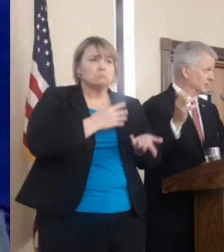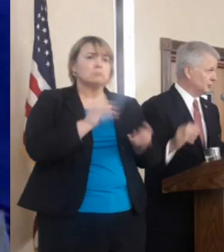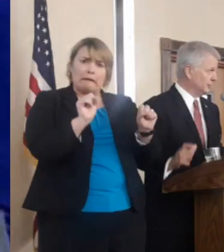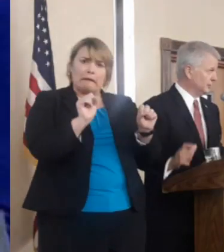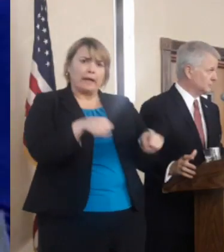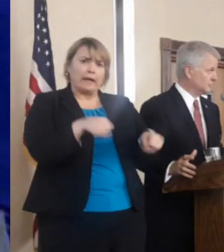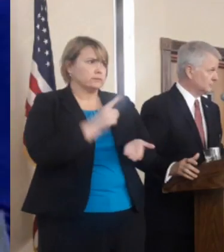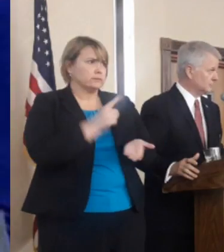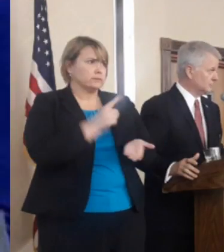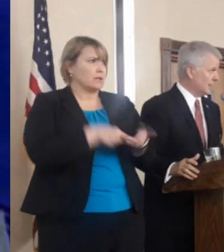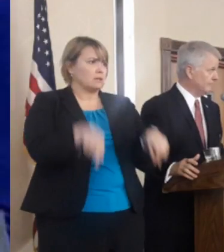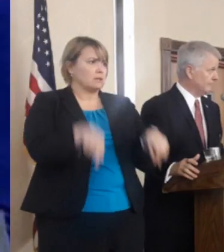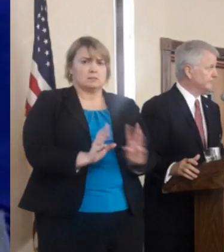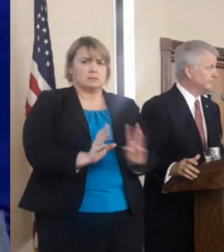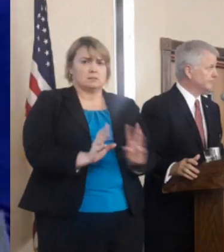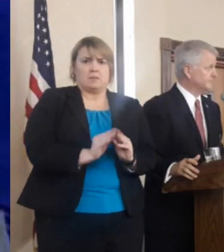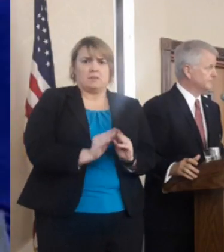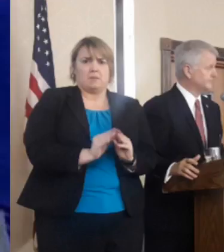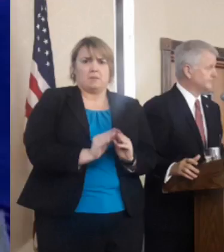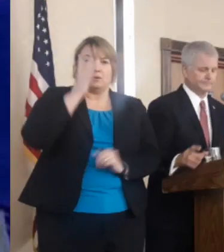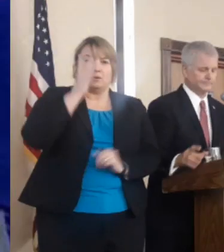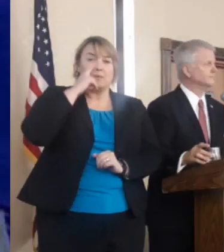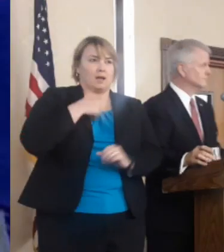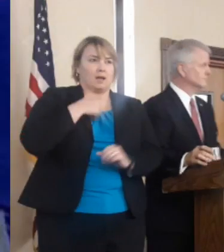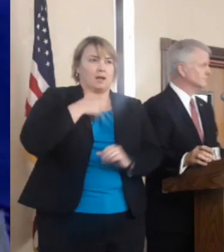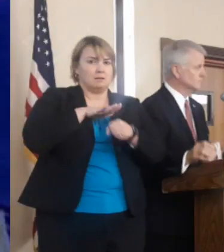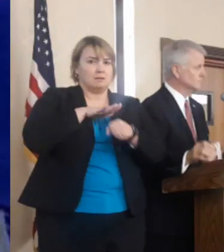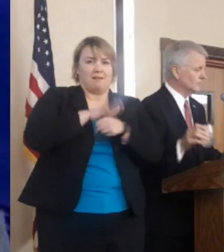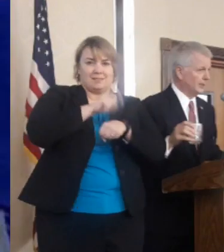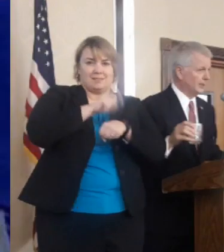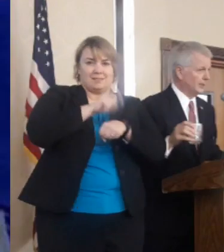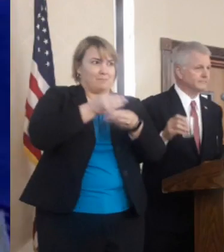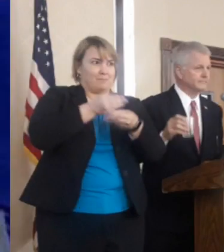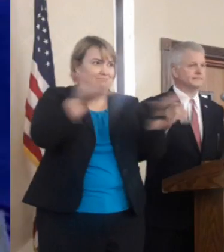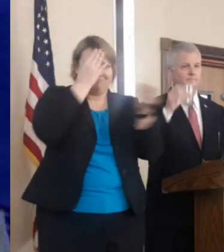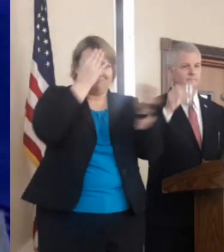this time. Okay, thank you, Mr. Chairman. You bet.